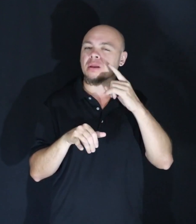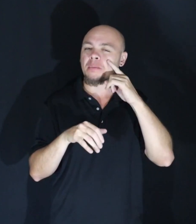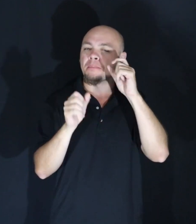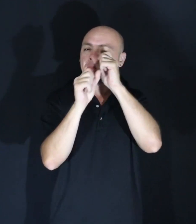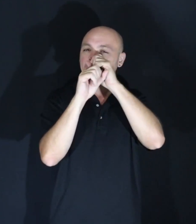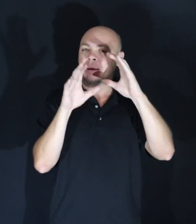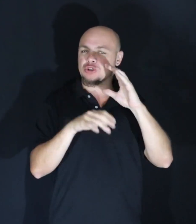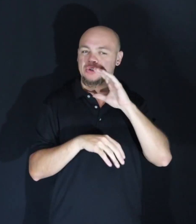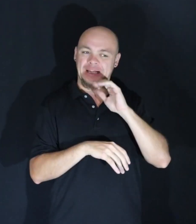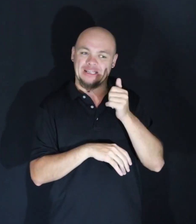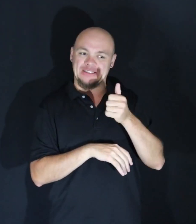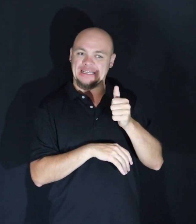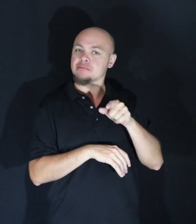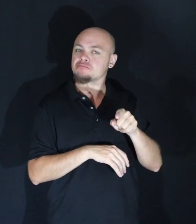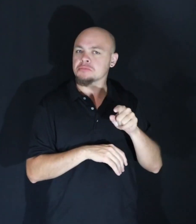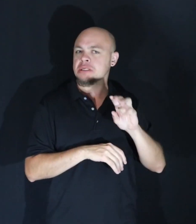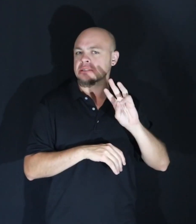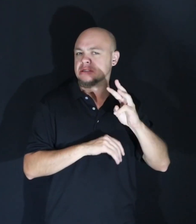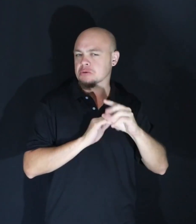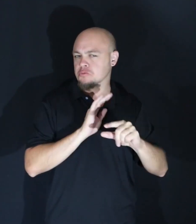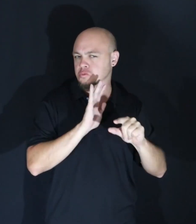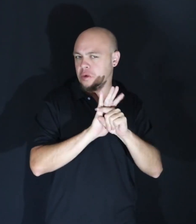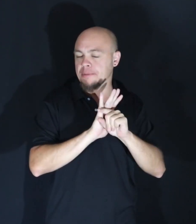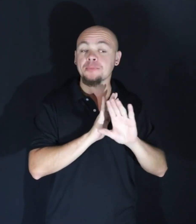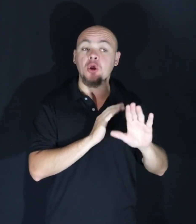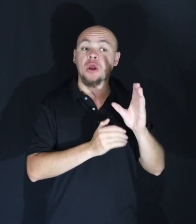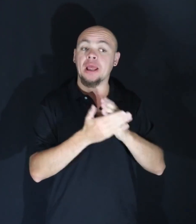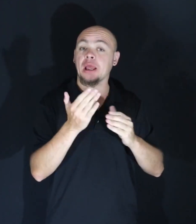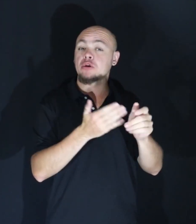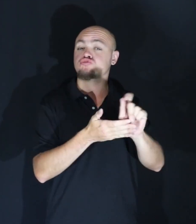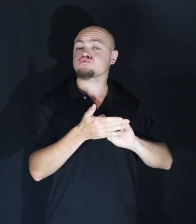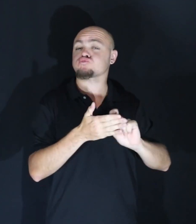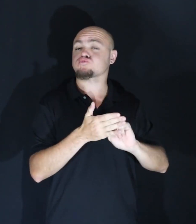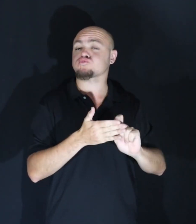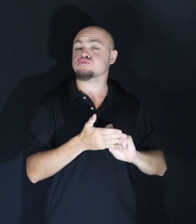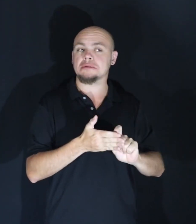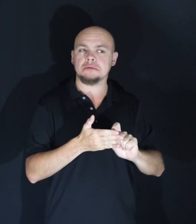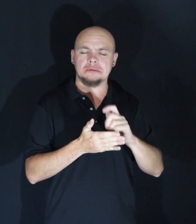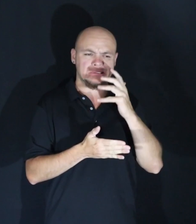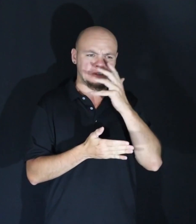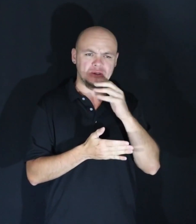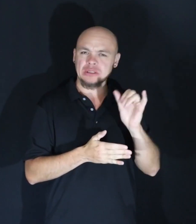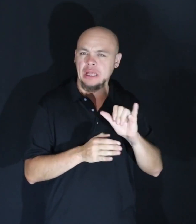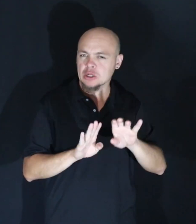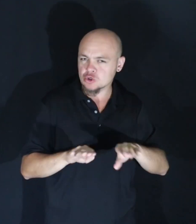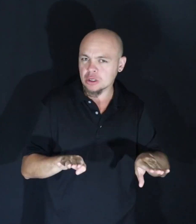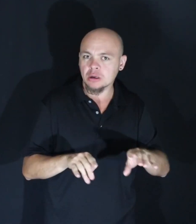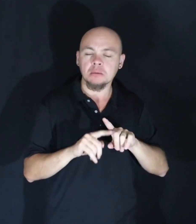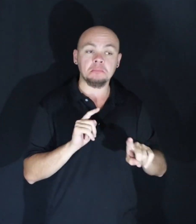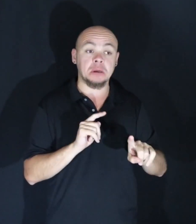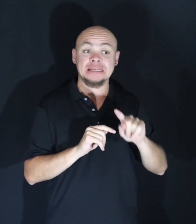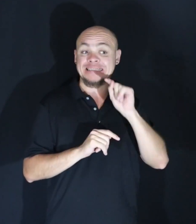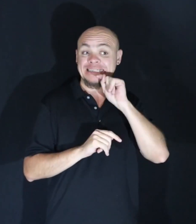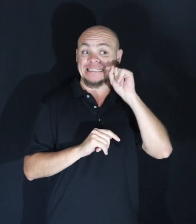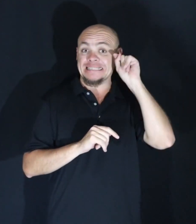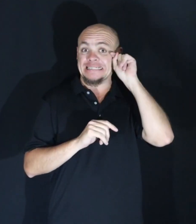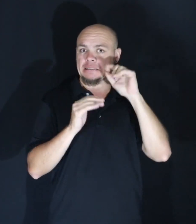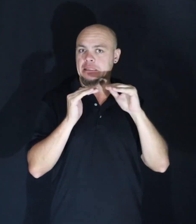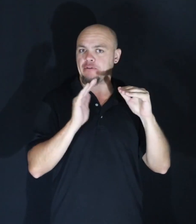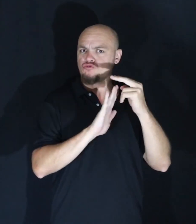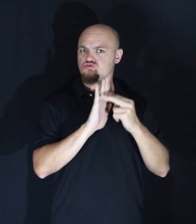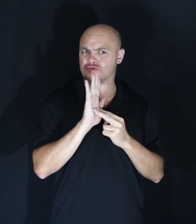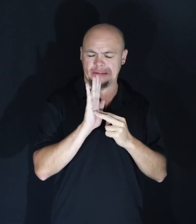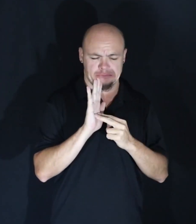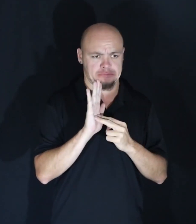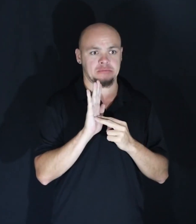girl. She's in year 6. Her handwriting is like that of a much younger child, but she's reading at teenage level. She